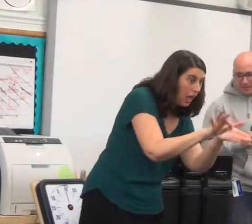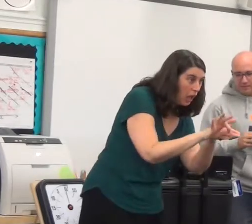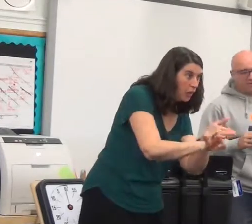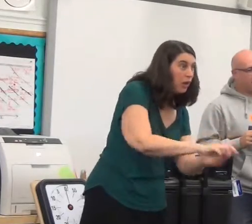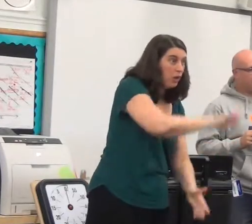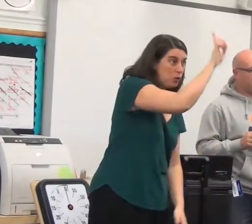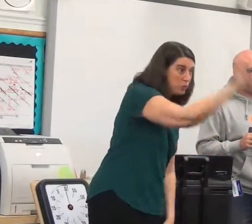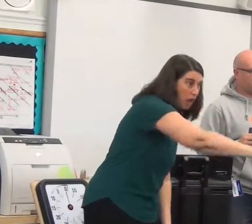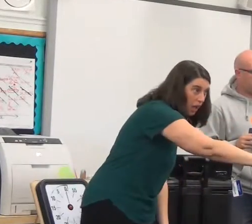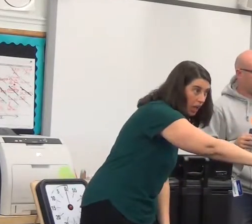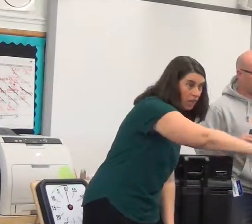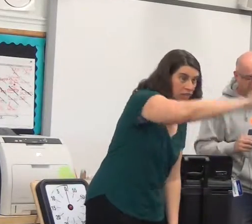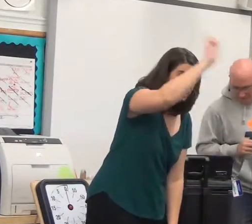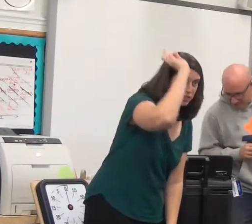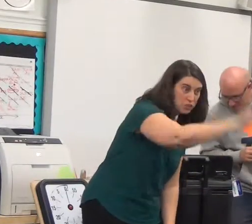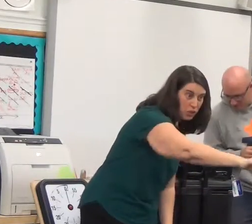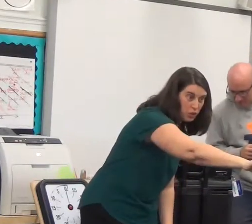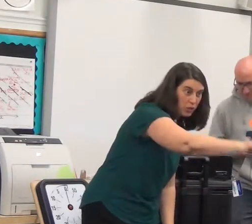Yeah.